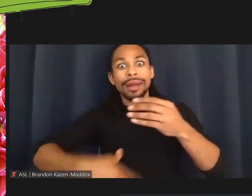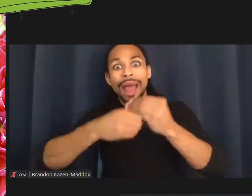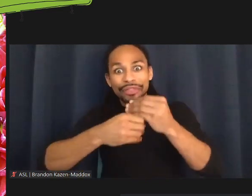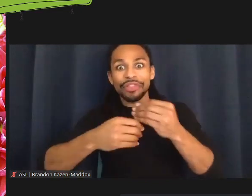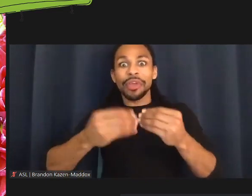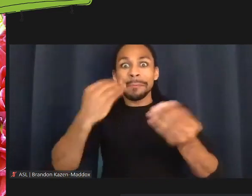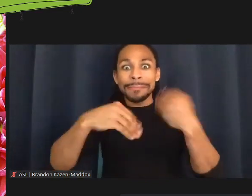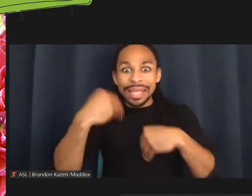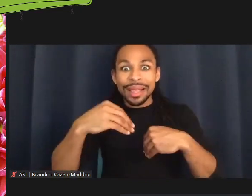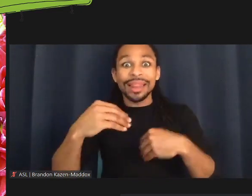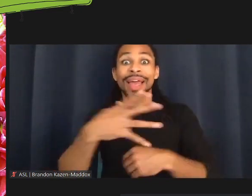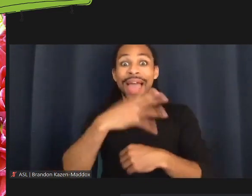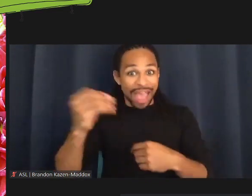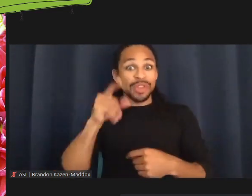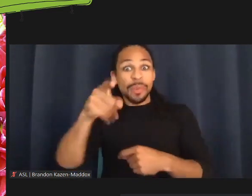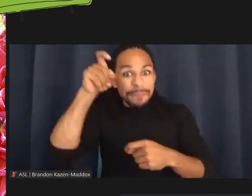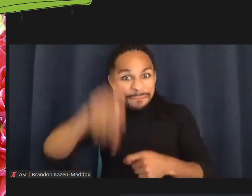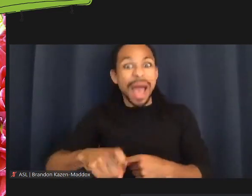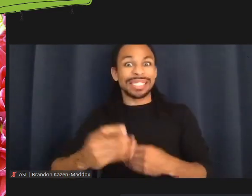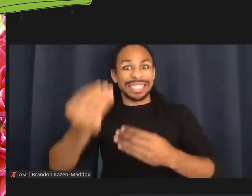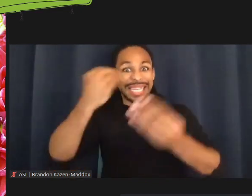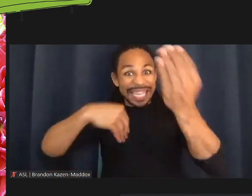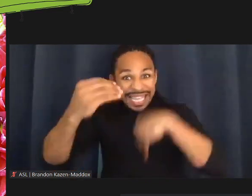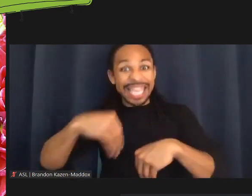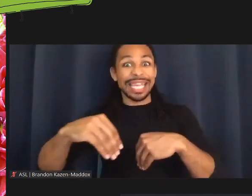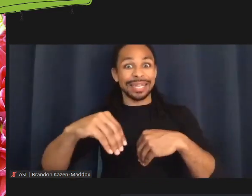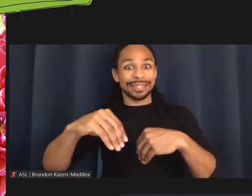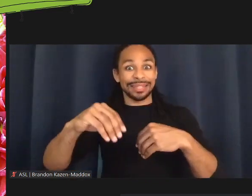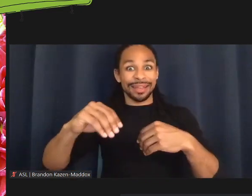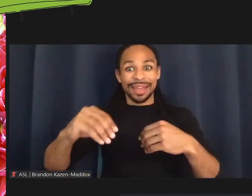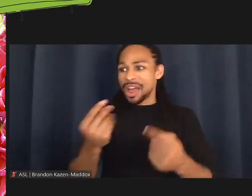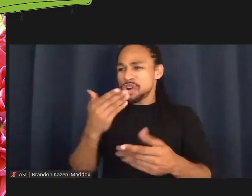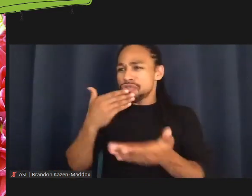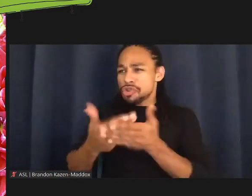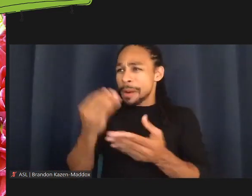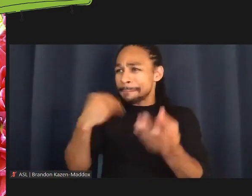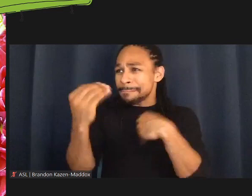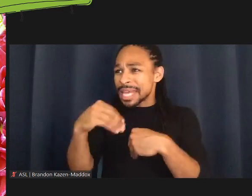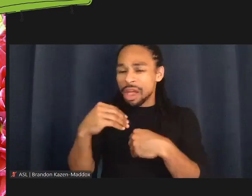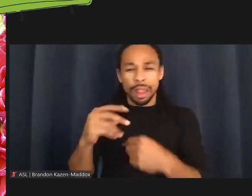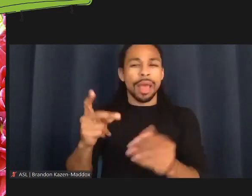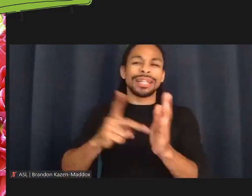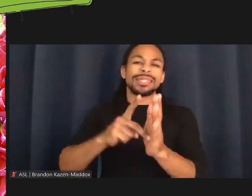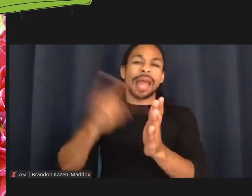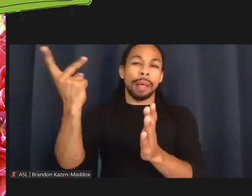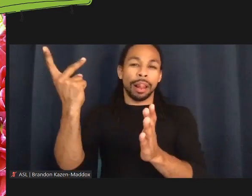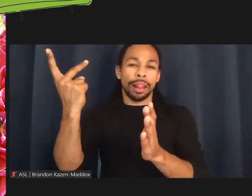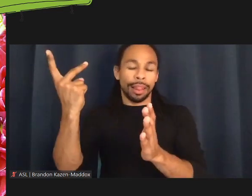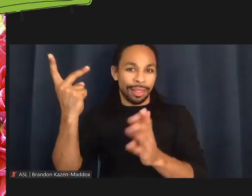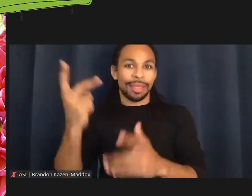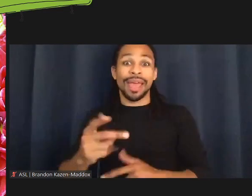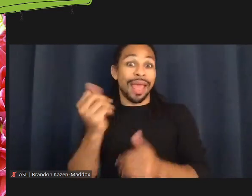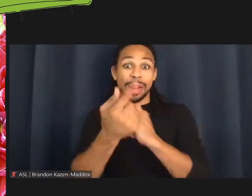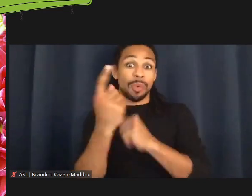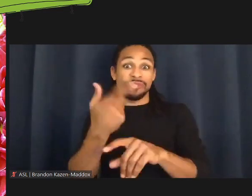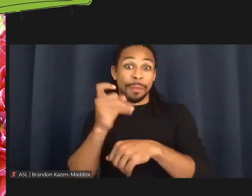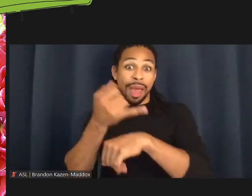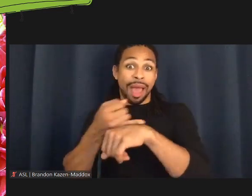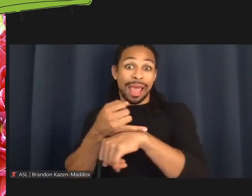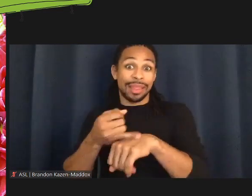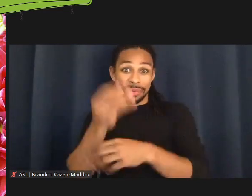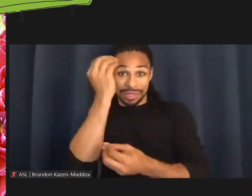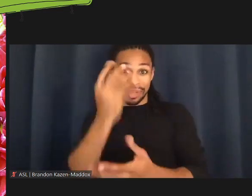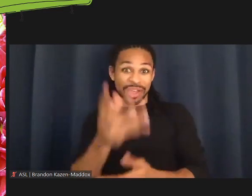to double. And anybody from the island will tell you that that is where